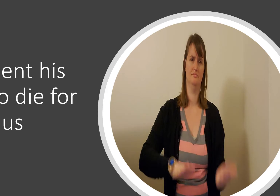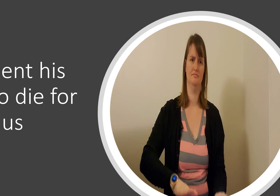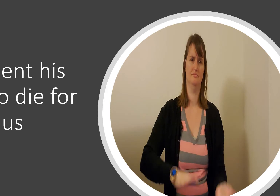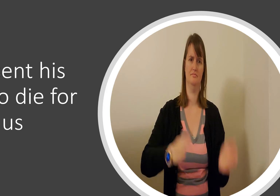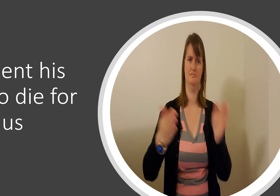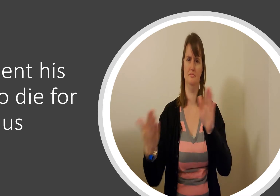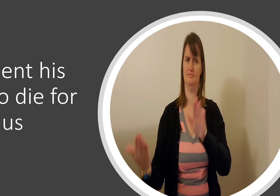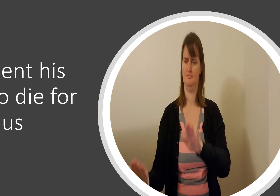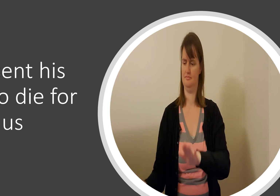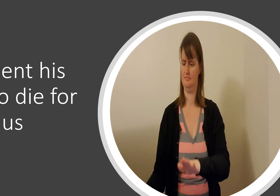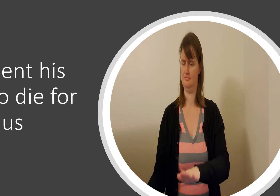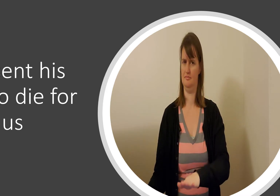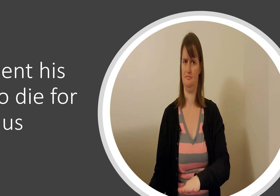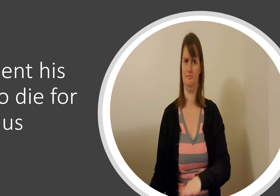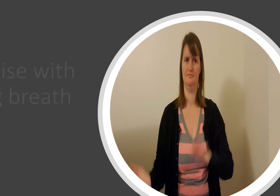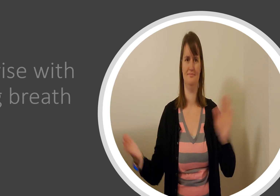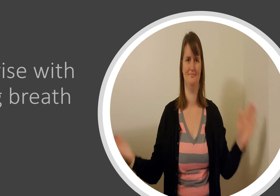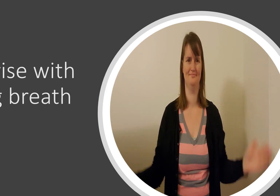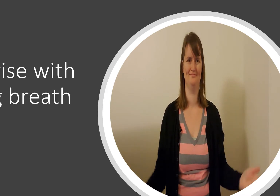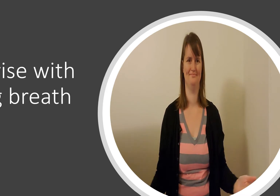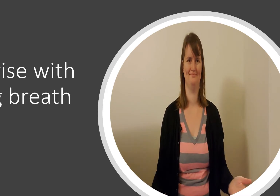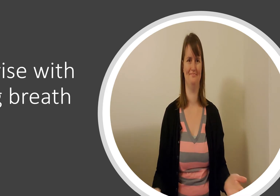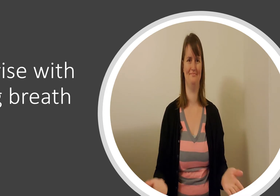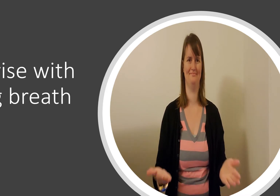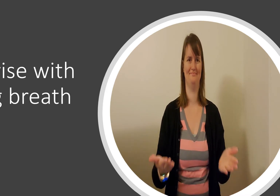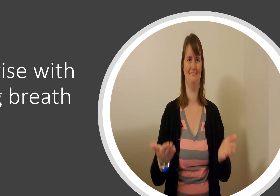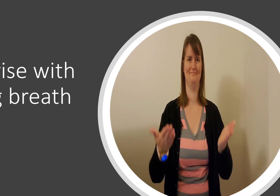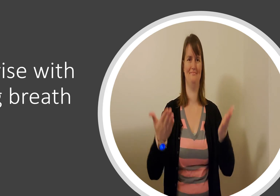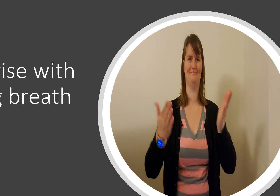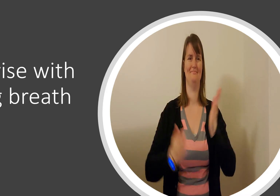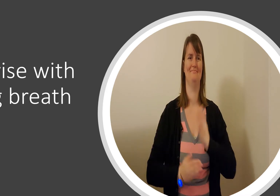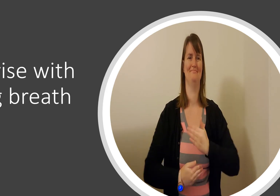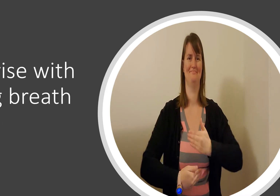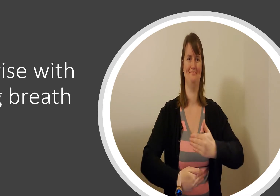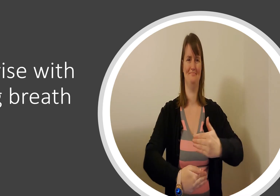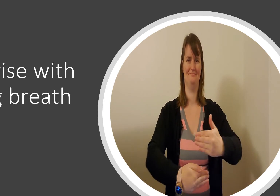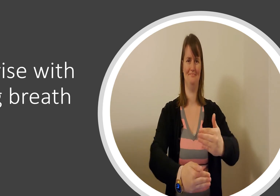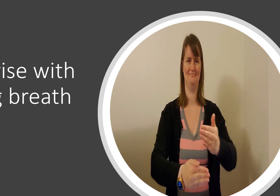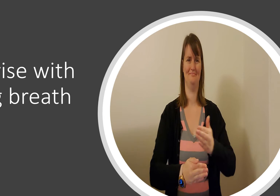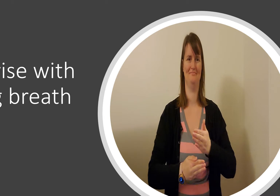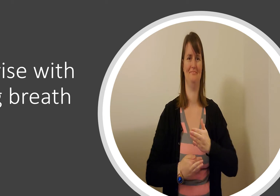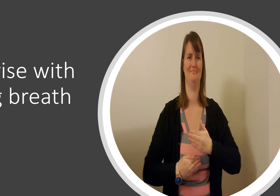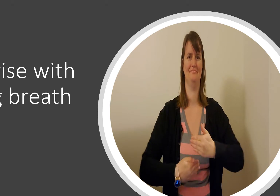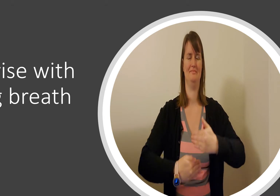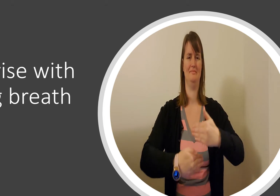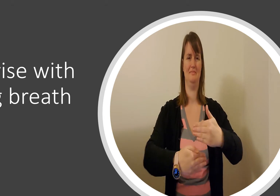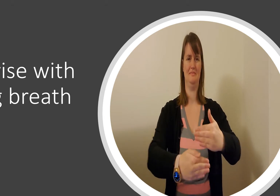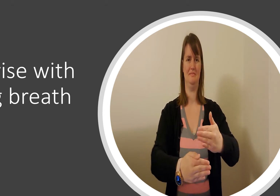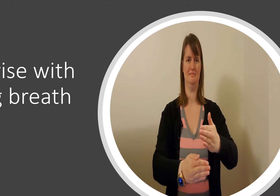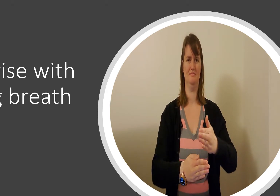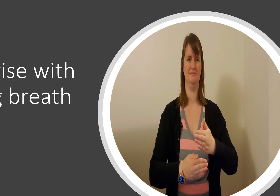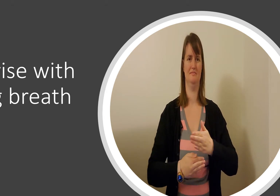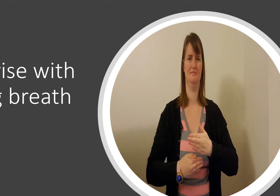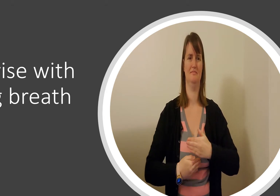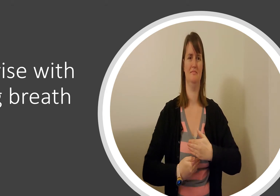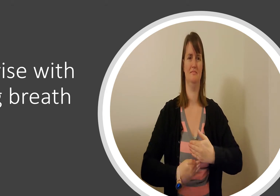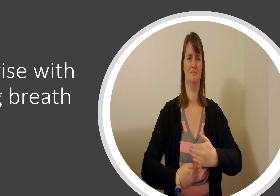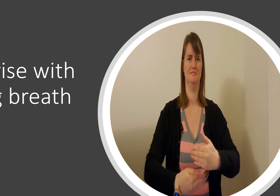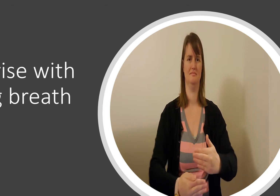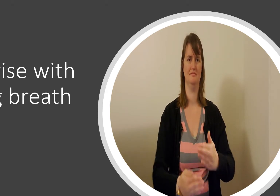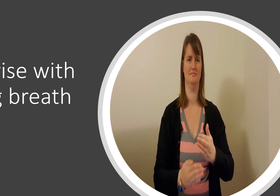to die for us and rise with living breath.